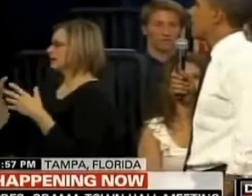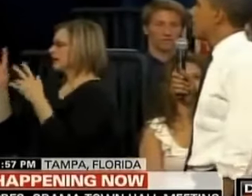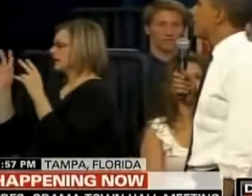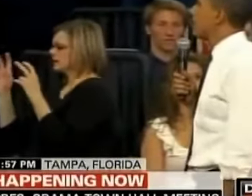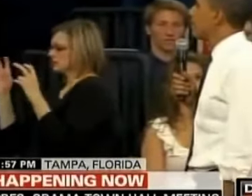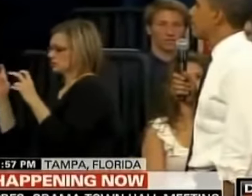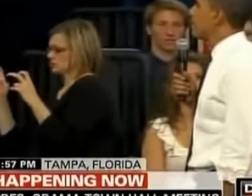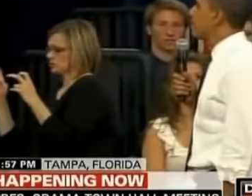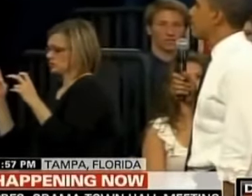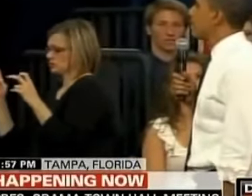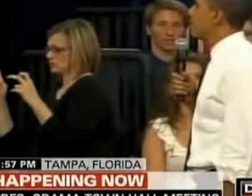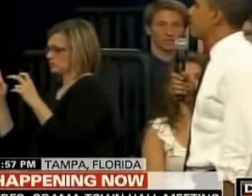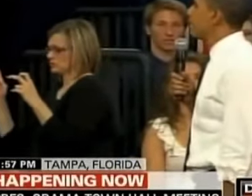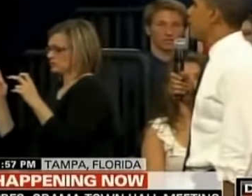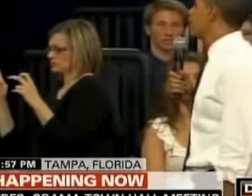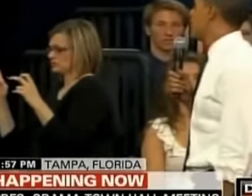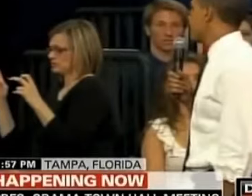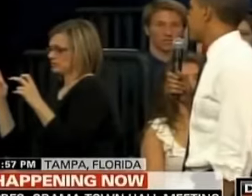for